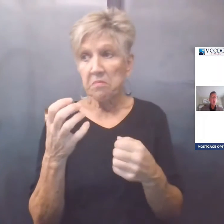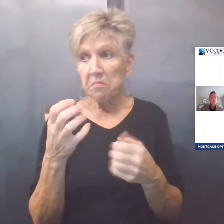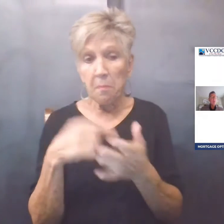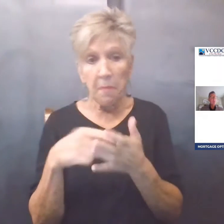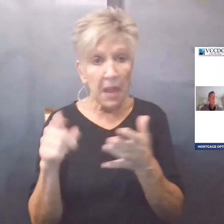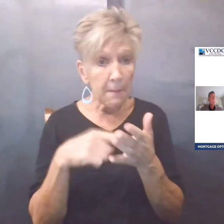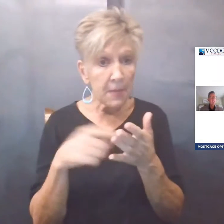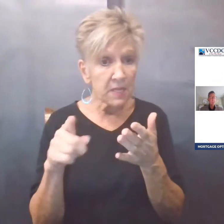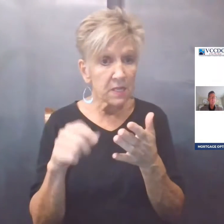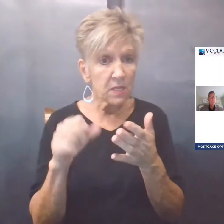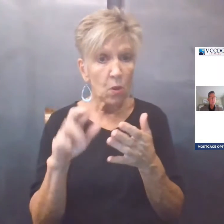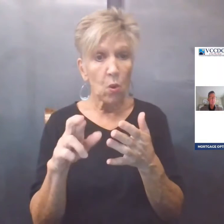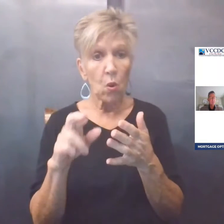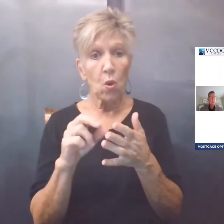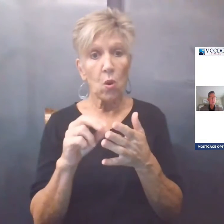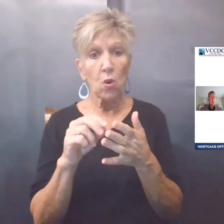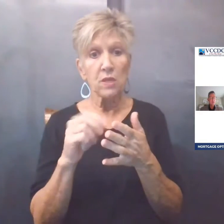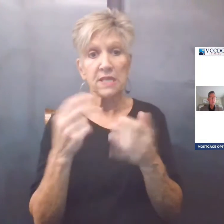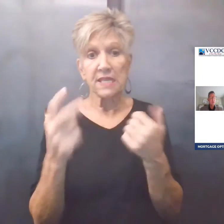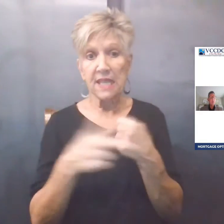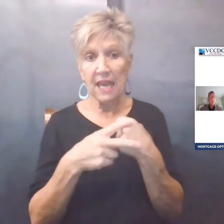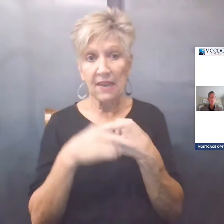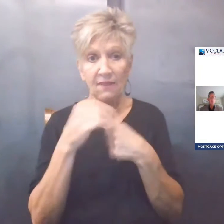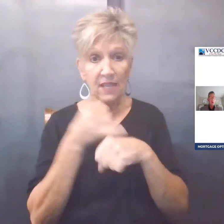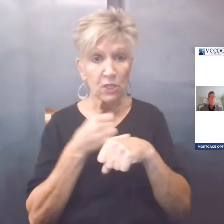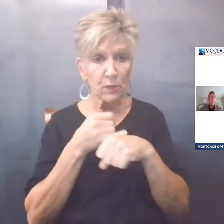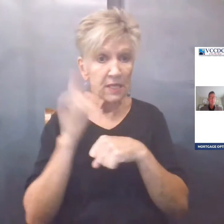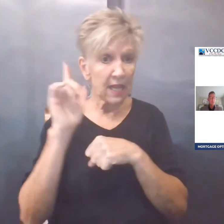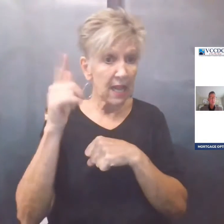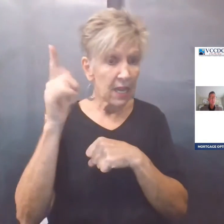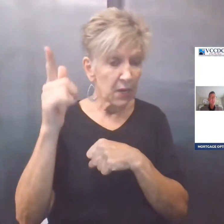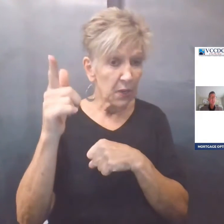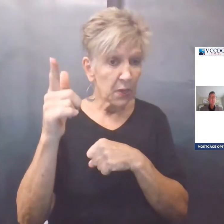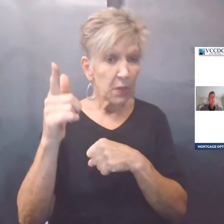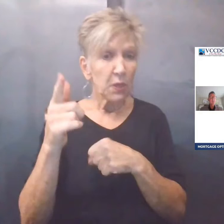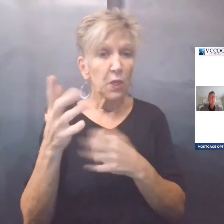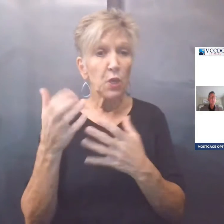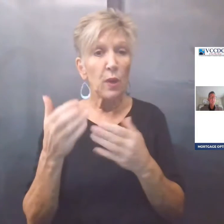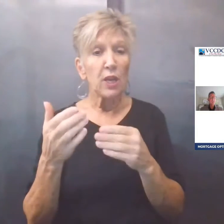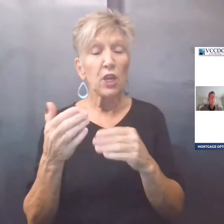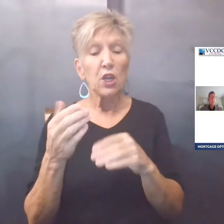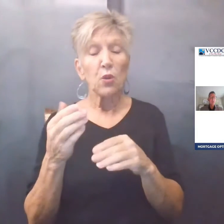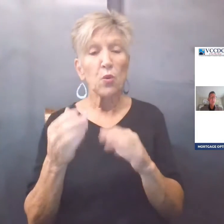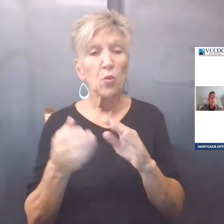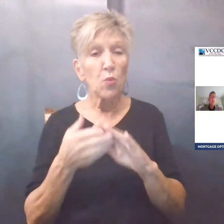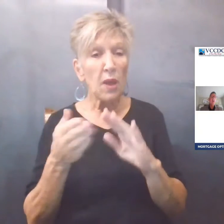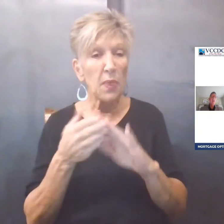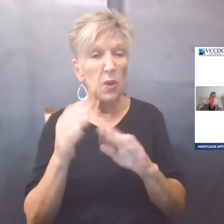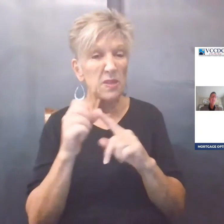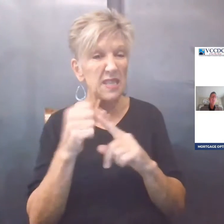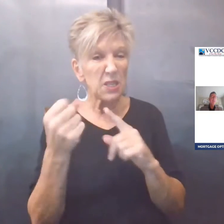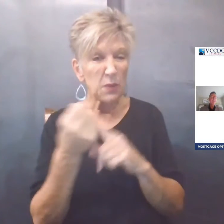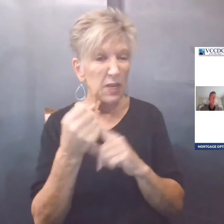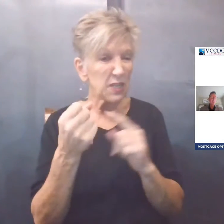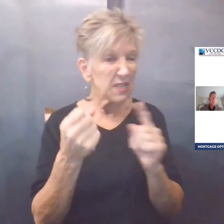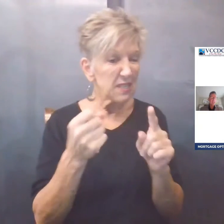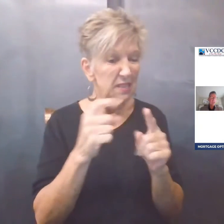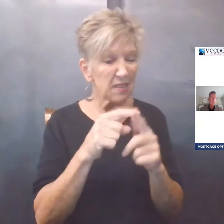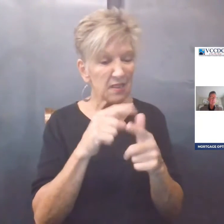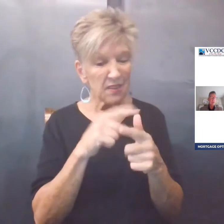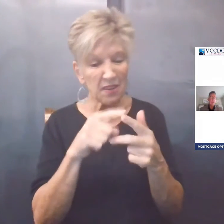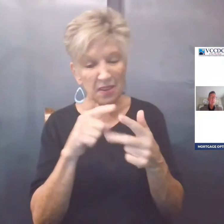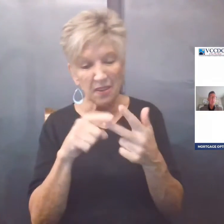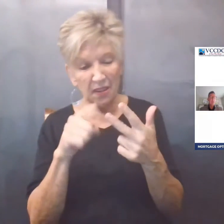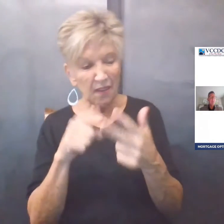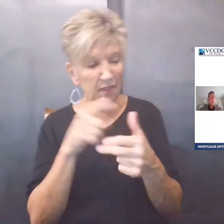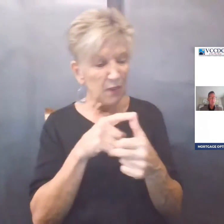payment, or are you looking to save interest down the road? You'd want them to run those scenarios with you to say, okay, if you do a first mortgage